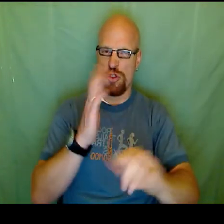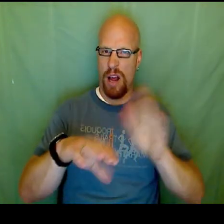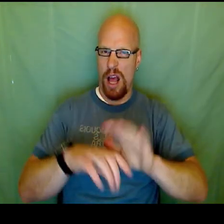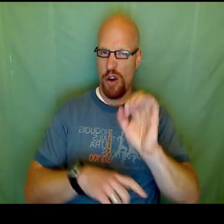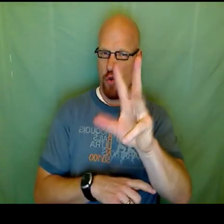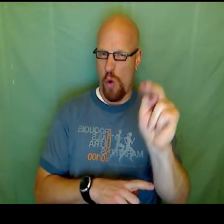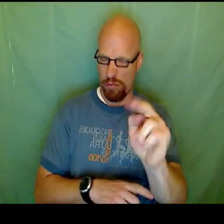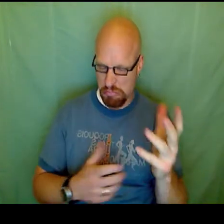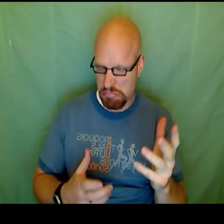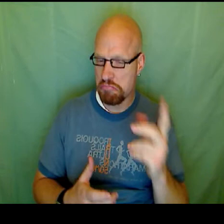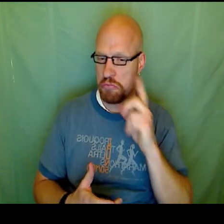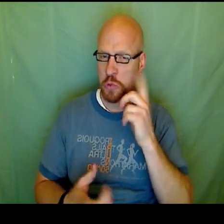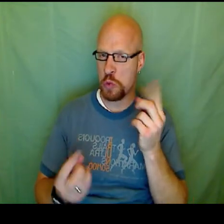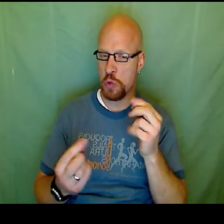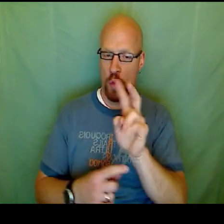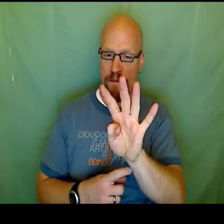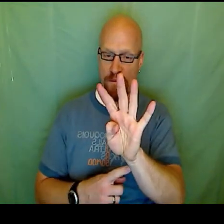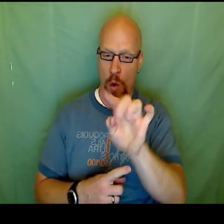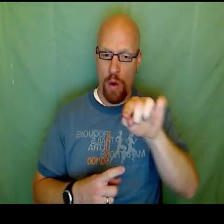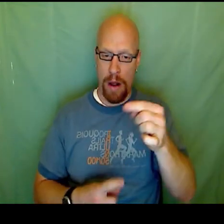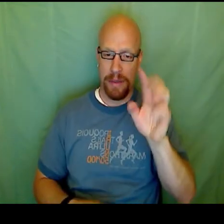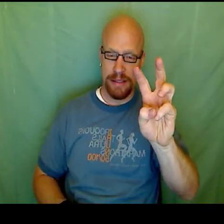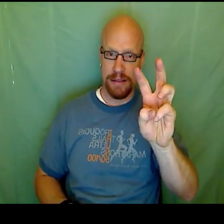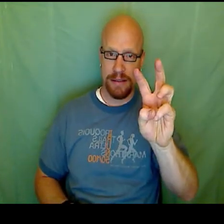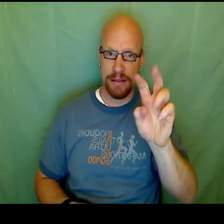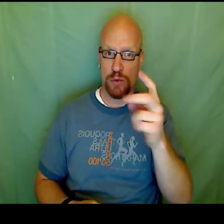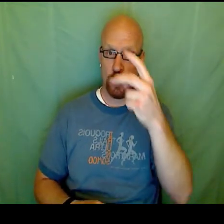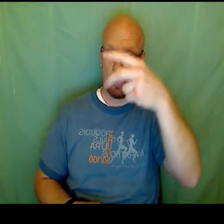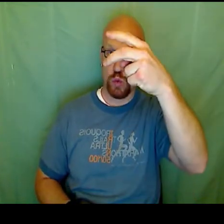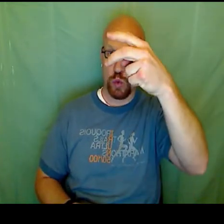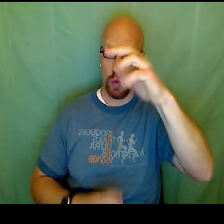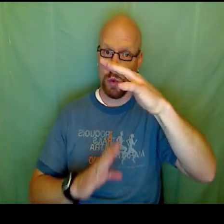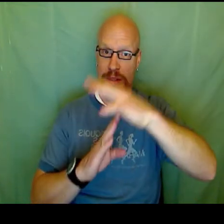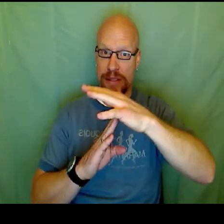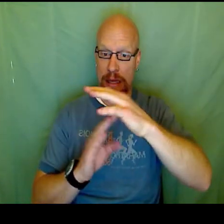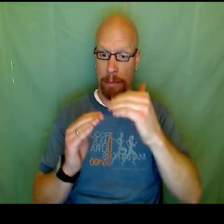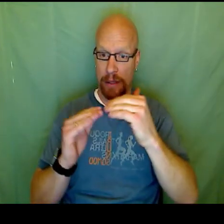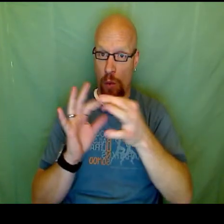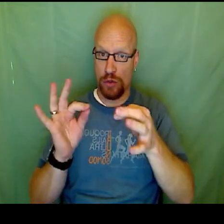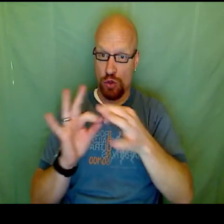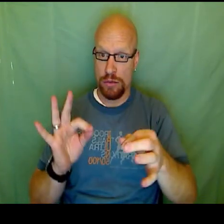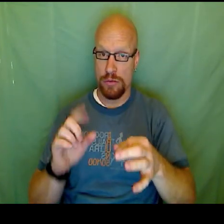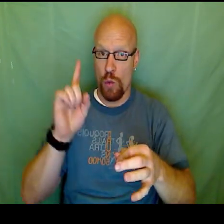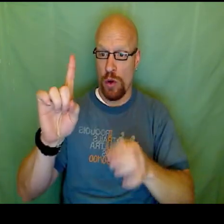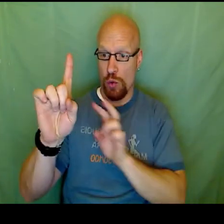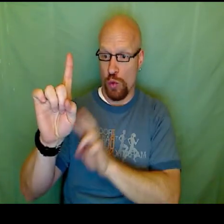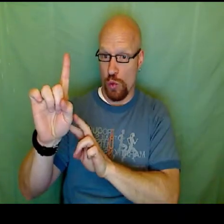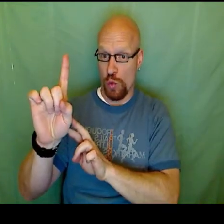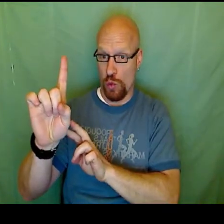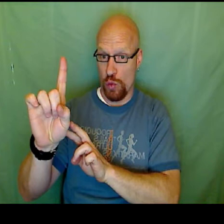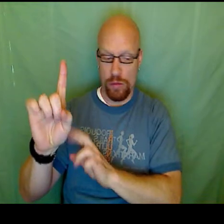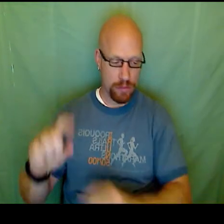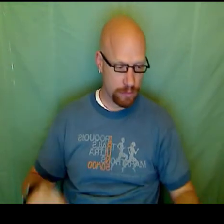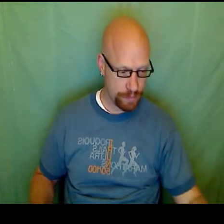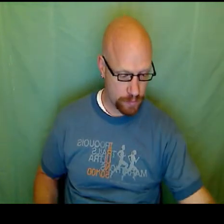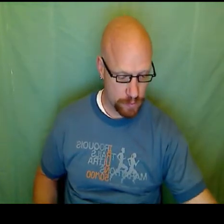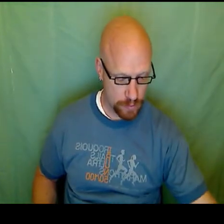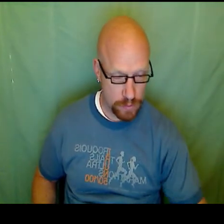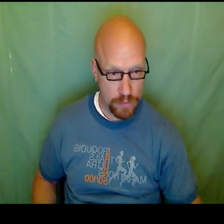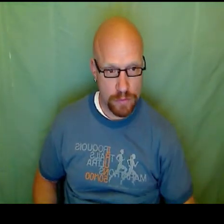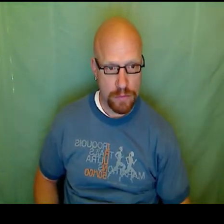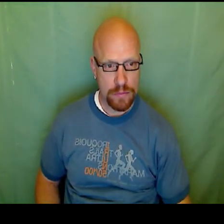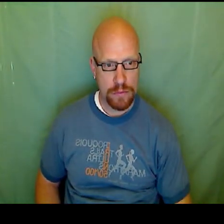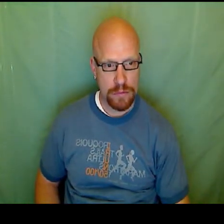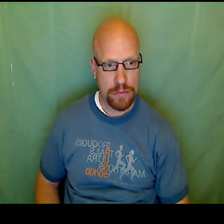Okay, this is how I want you to check this on your own. What you would do is take the point 4 comma 6, so x equals 4,